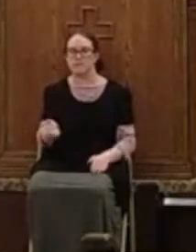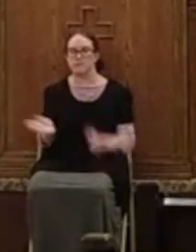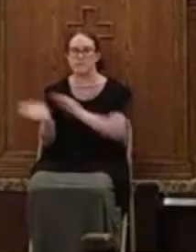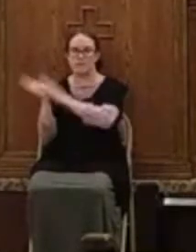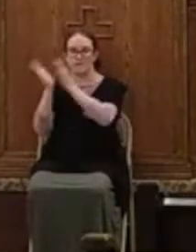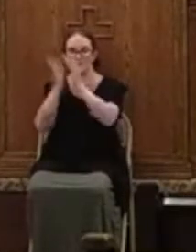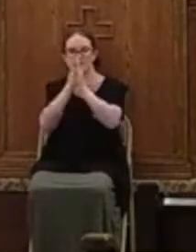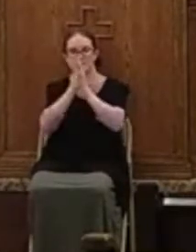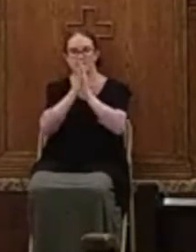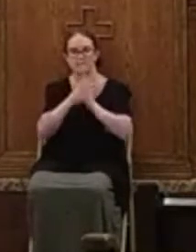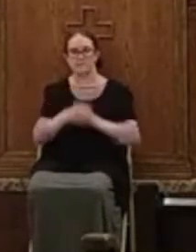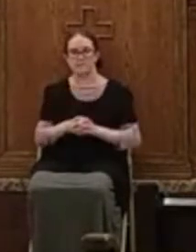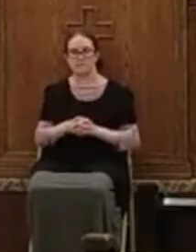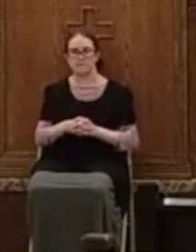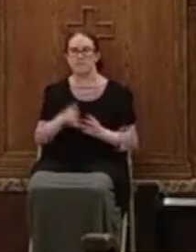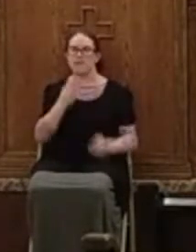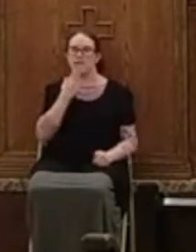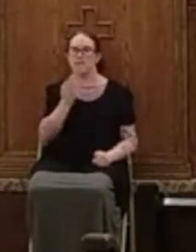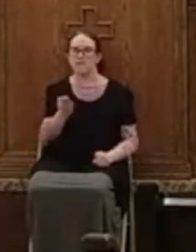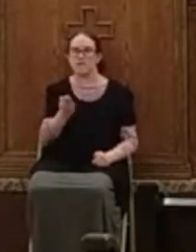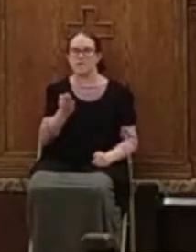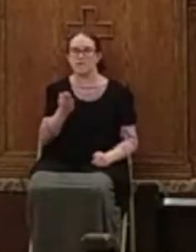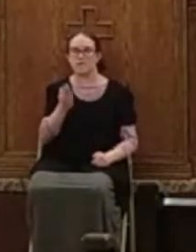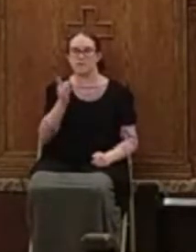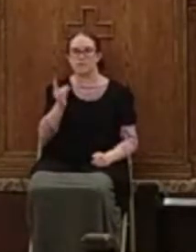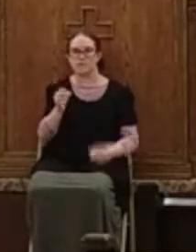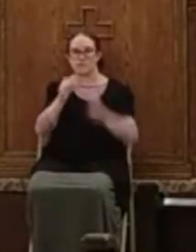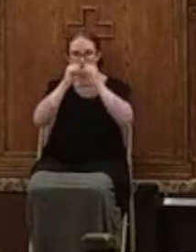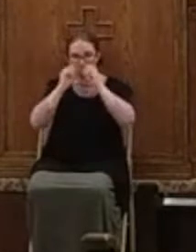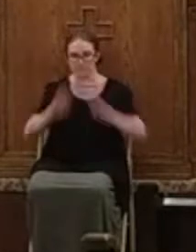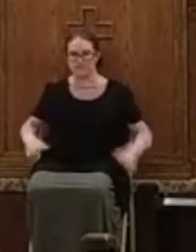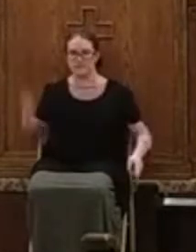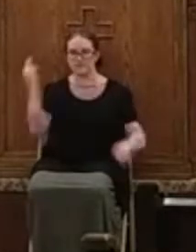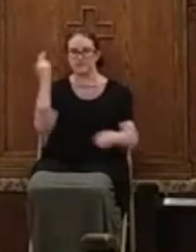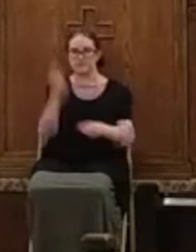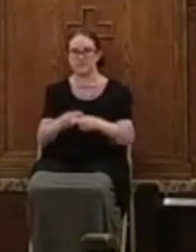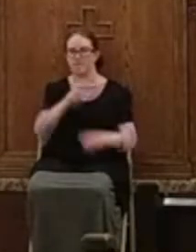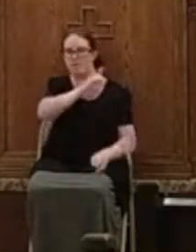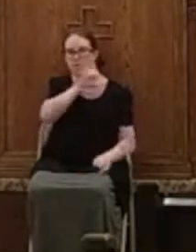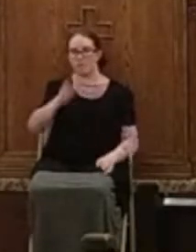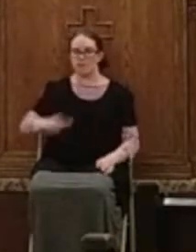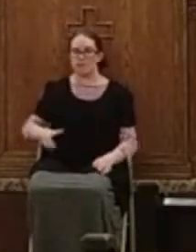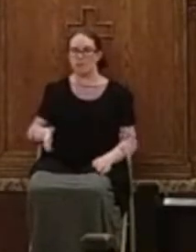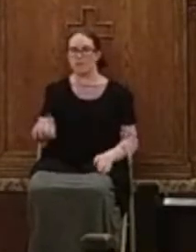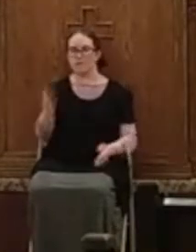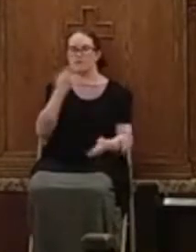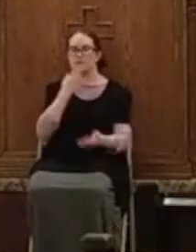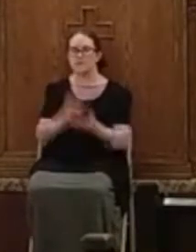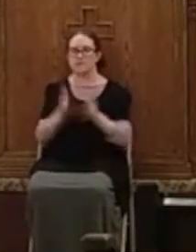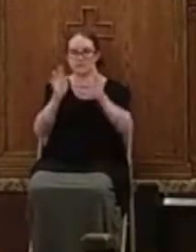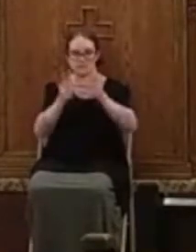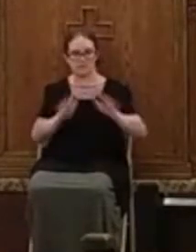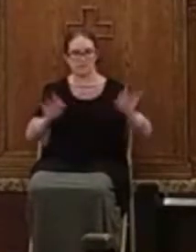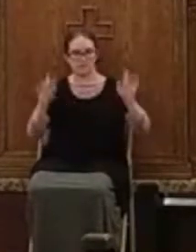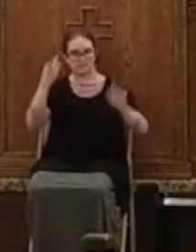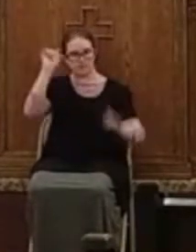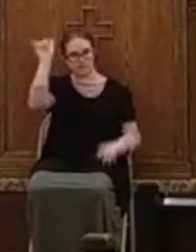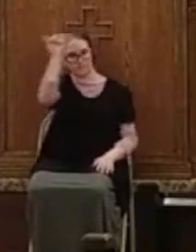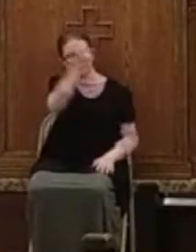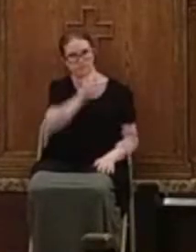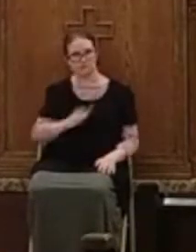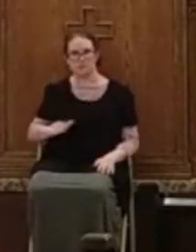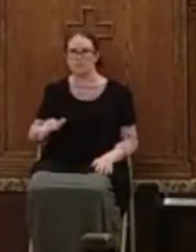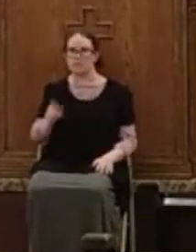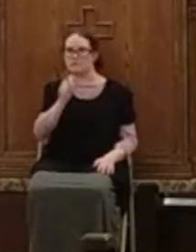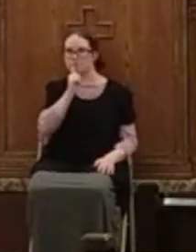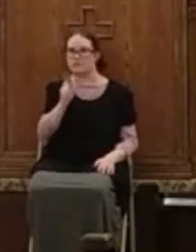with praise. Be thankful unto Him and bless His name. For the Lord is good, His mercy is everlasting, and His